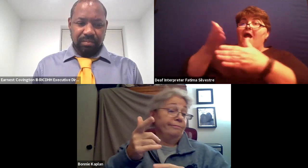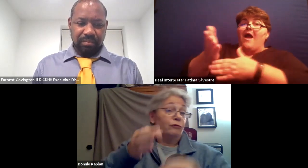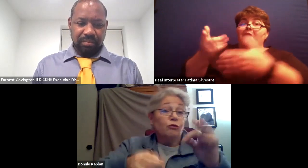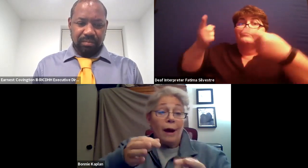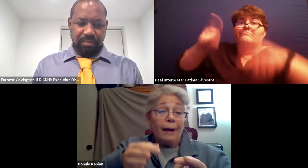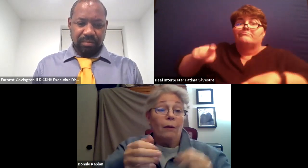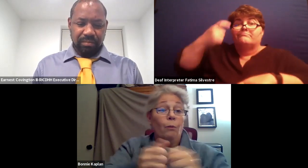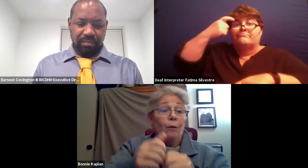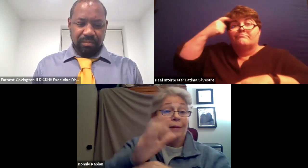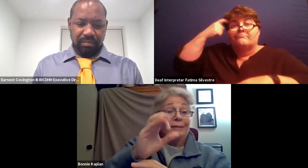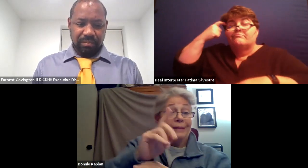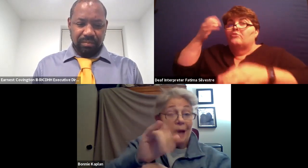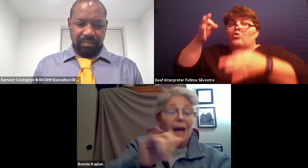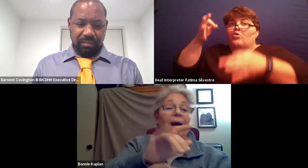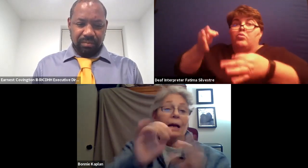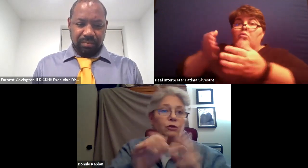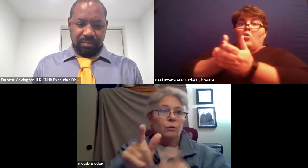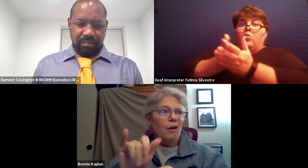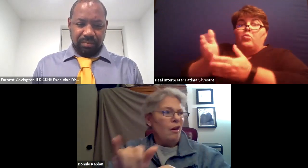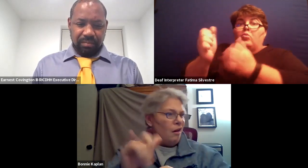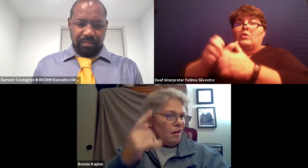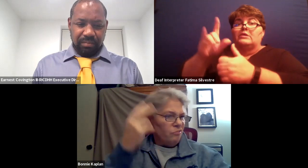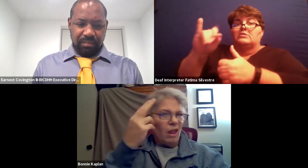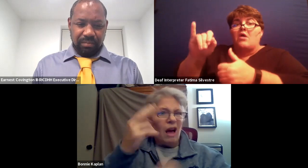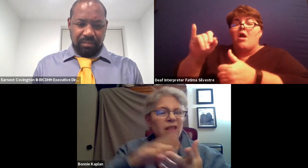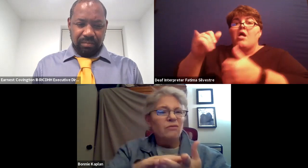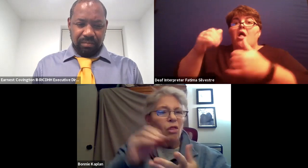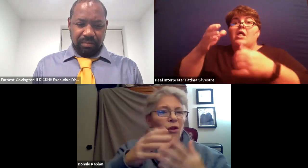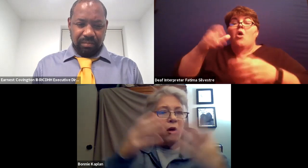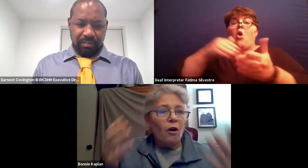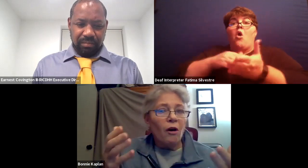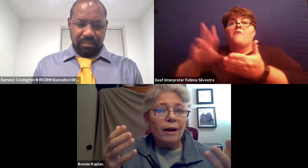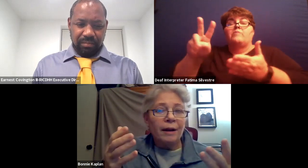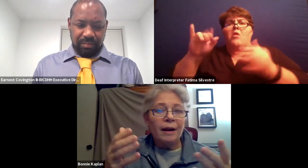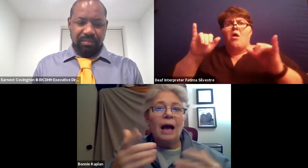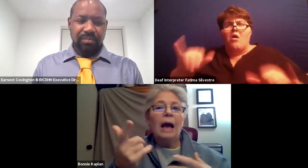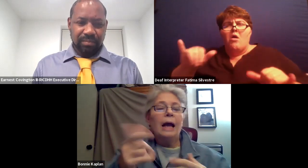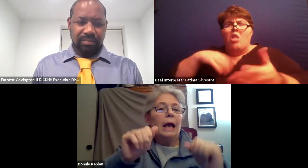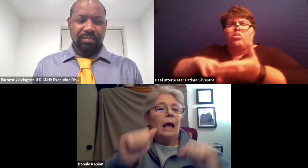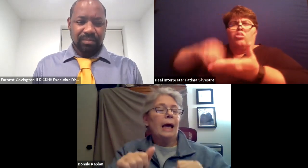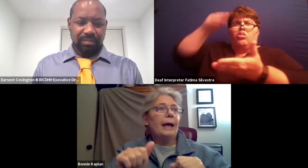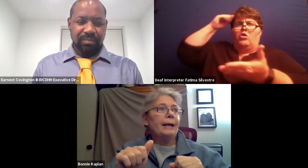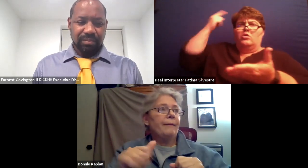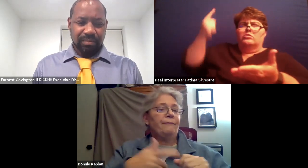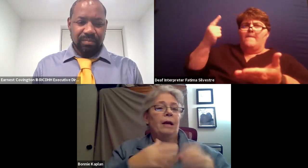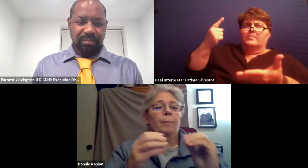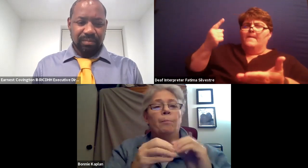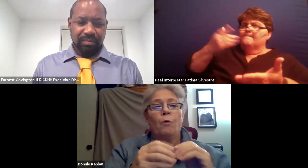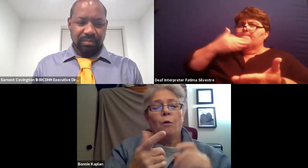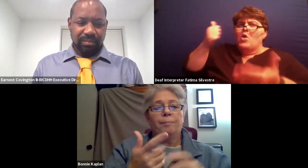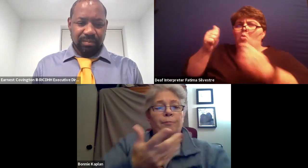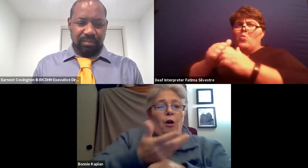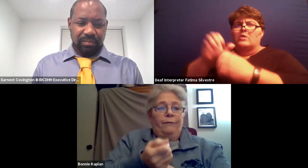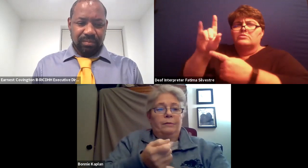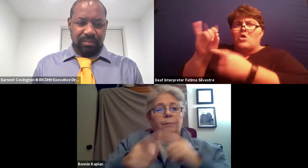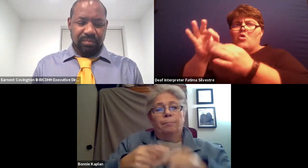A lot of times after people experience a trial using a CDI, they realize how much more they learned, how much more